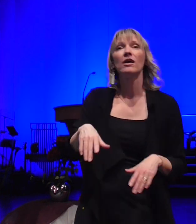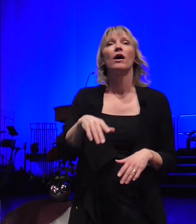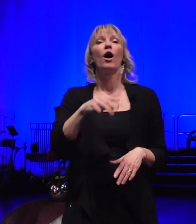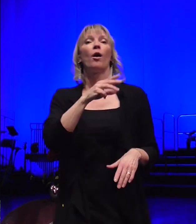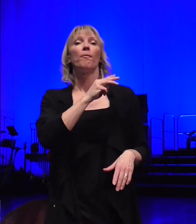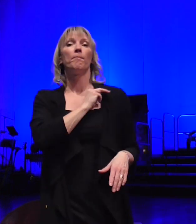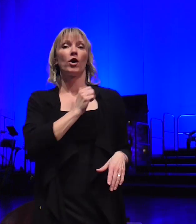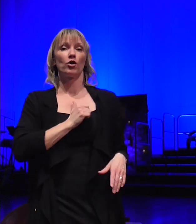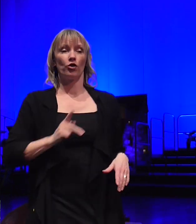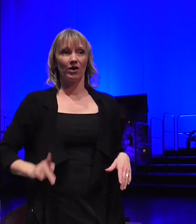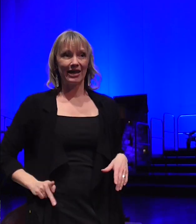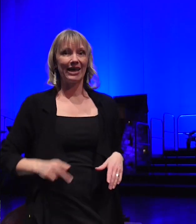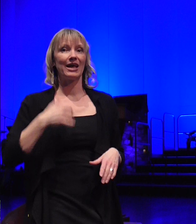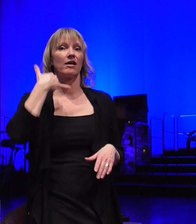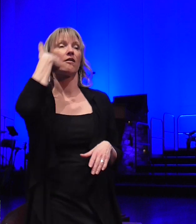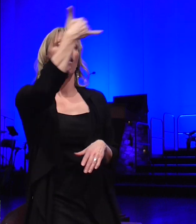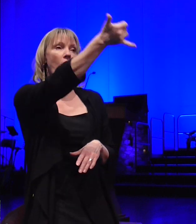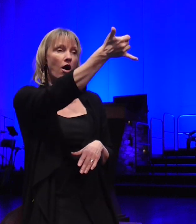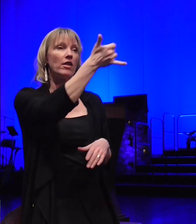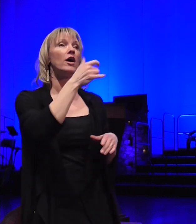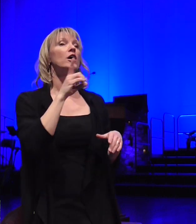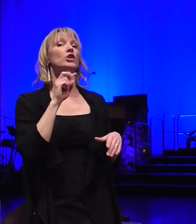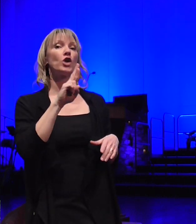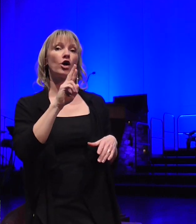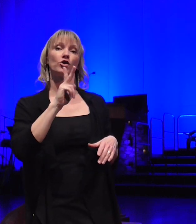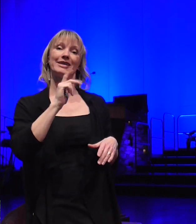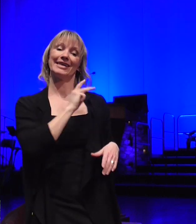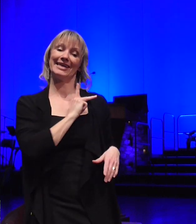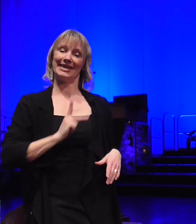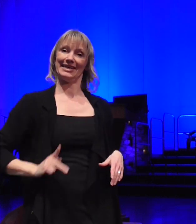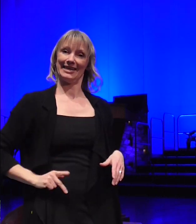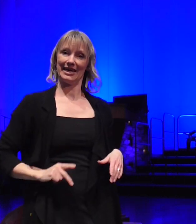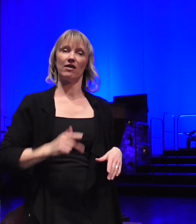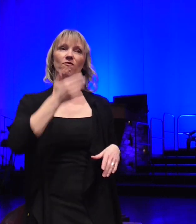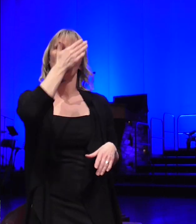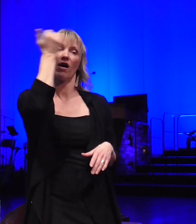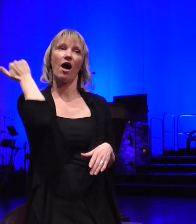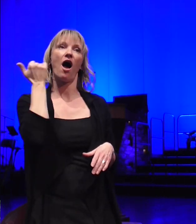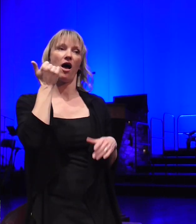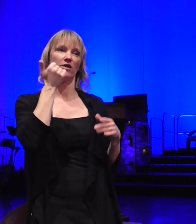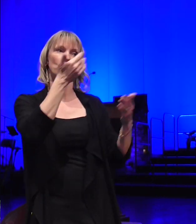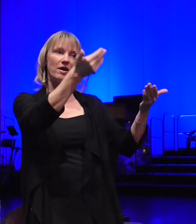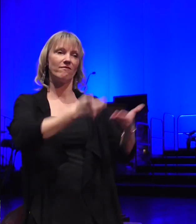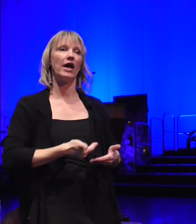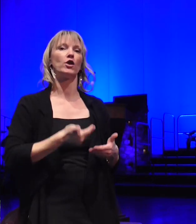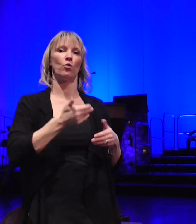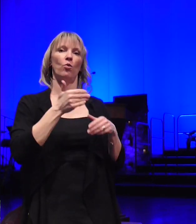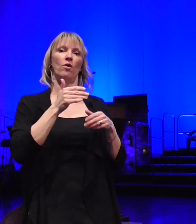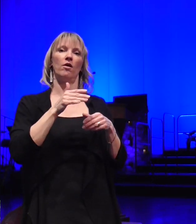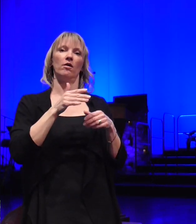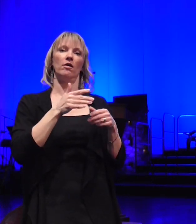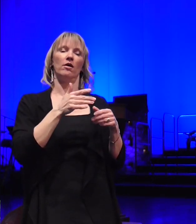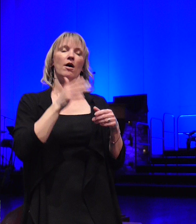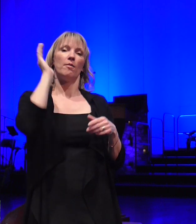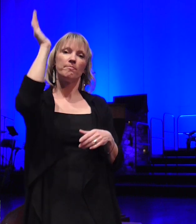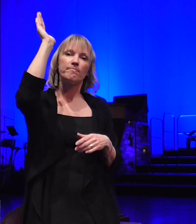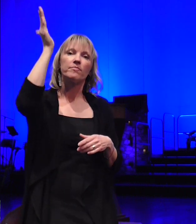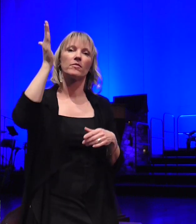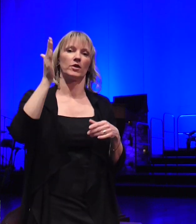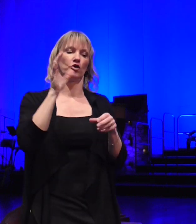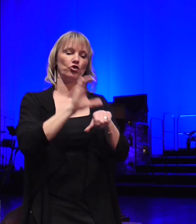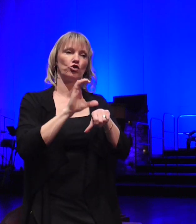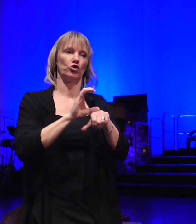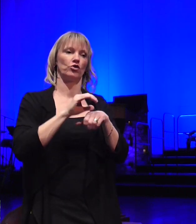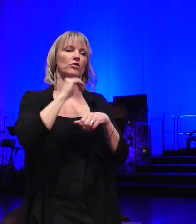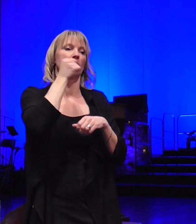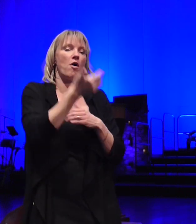King's assistant, and King's assistant says, Dr. King forgot to invite you to a sermon he's giving at a local church tomorrow morning. And so the wife hangs up the phone,